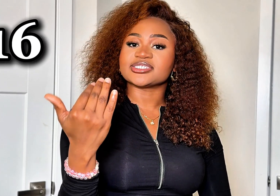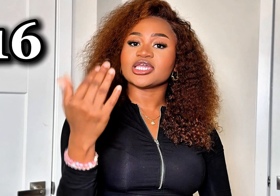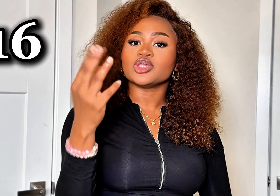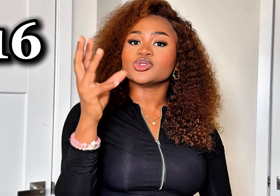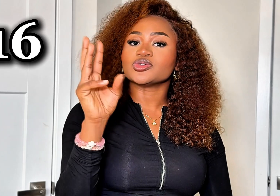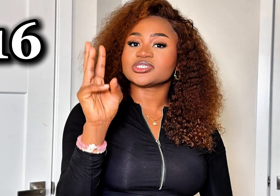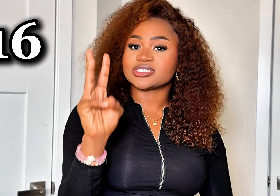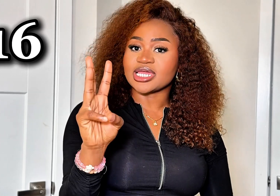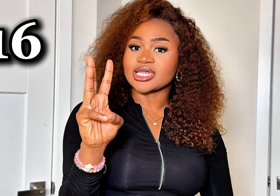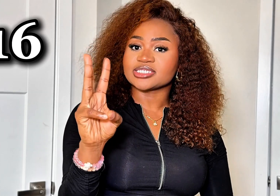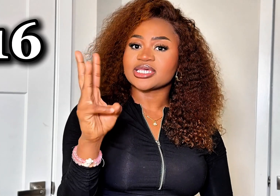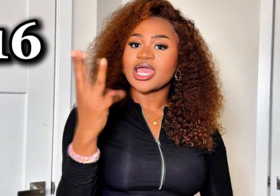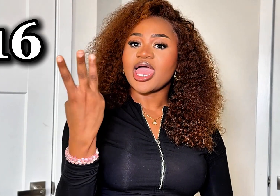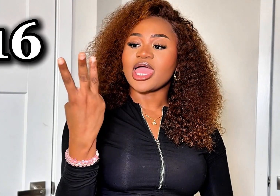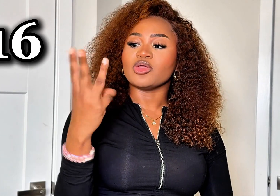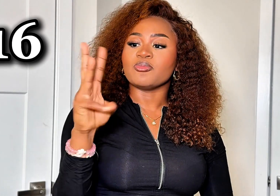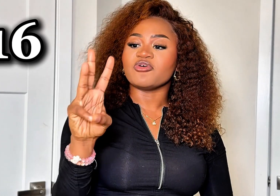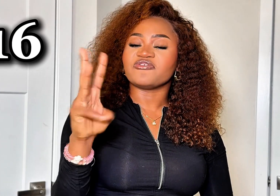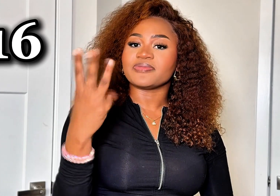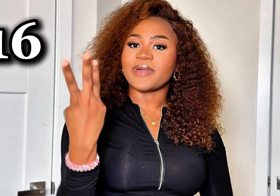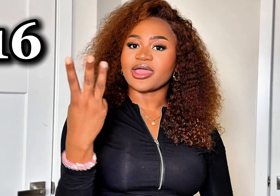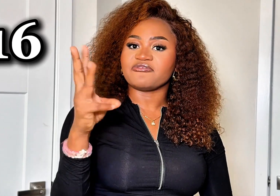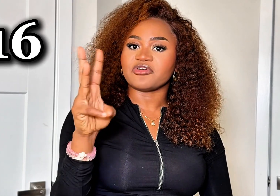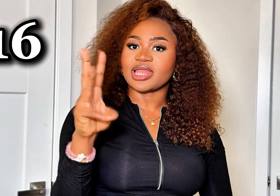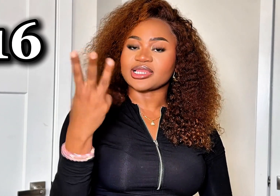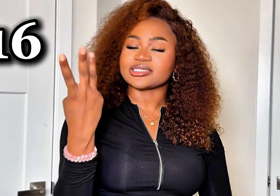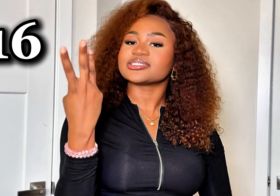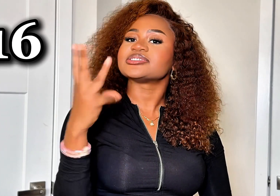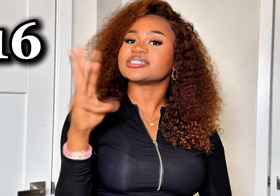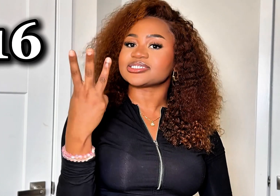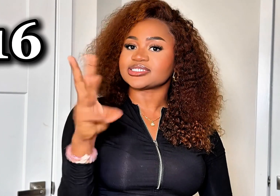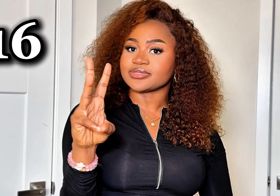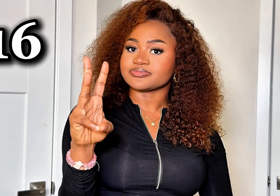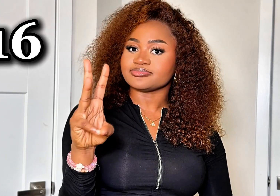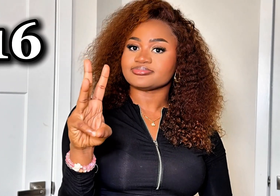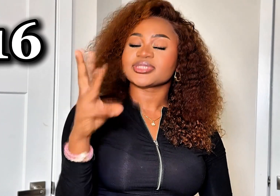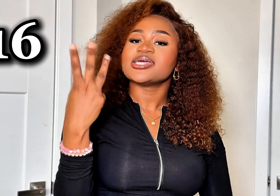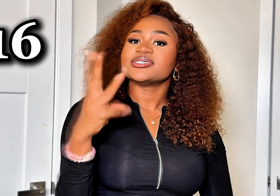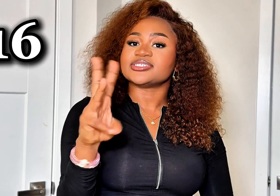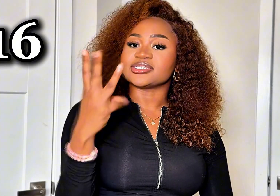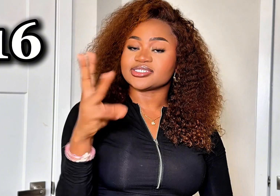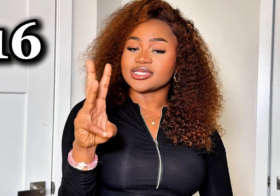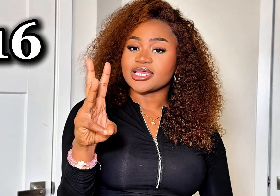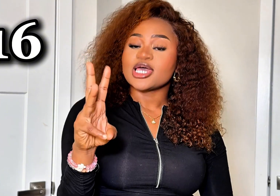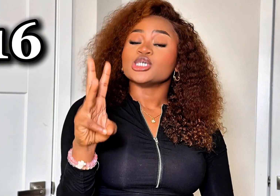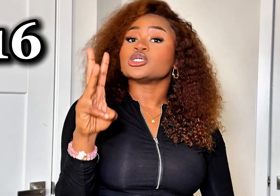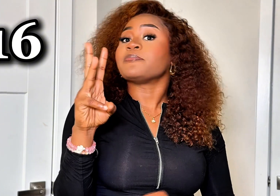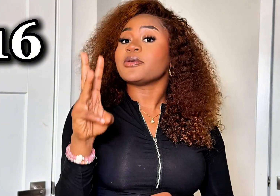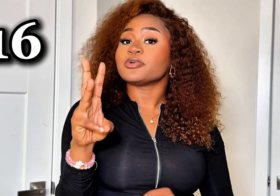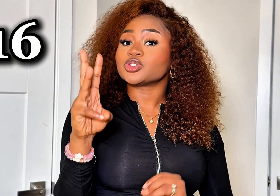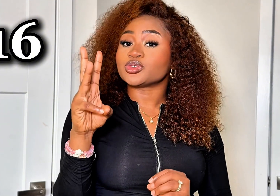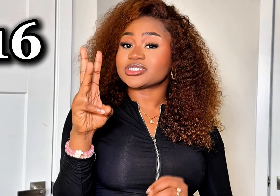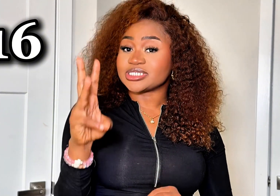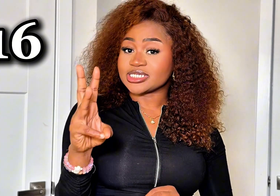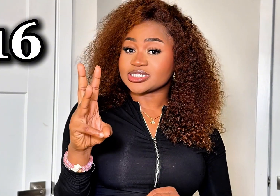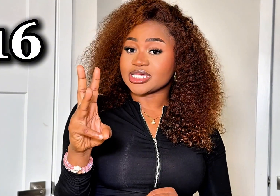16, you do 6 and you move it back and forth like this. 16. Some people do 16